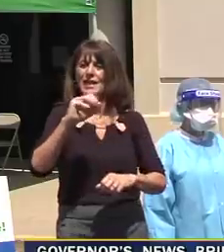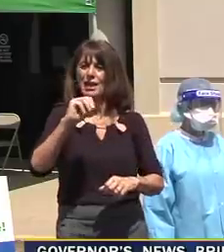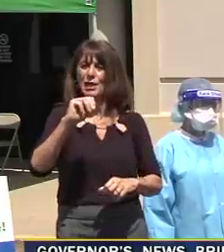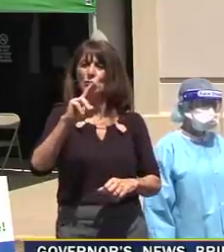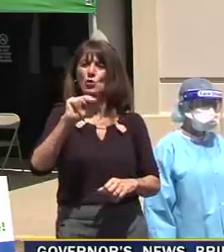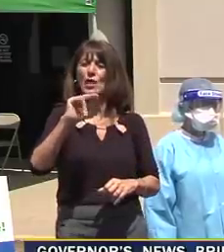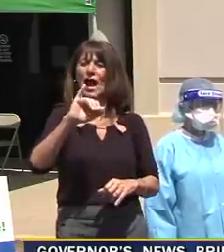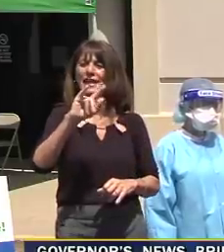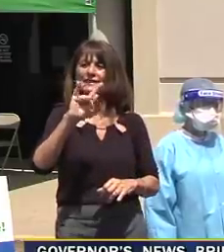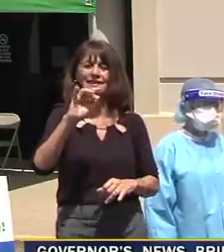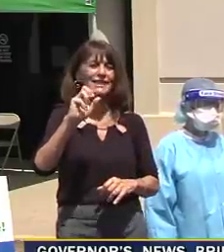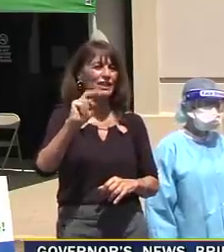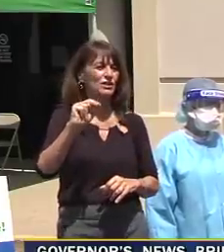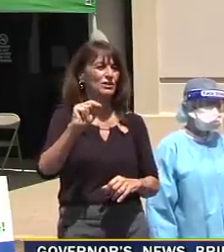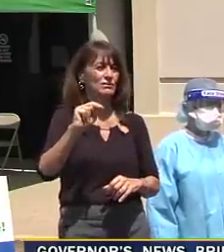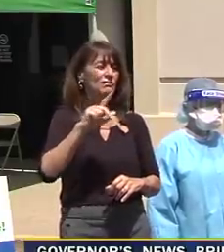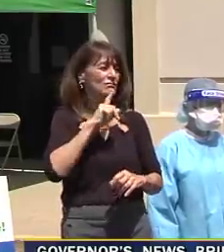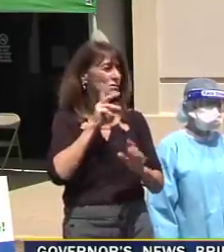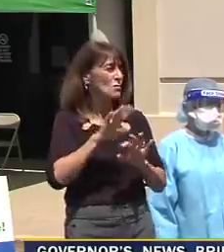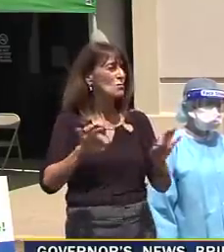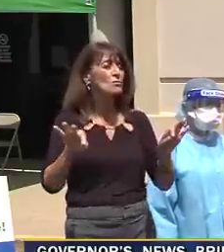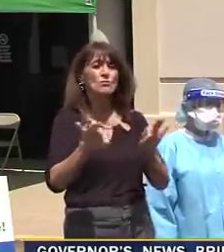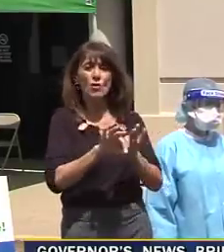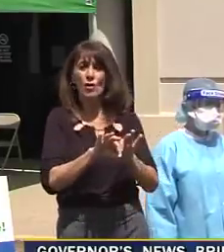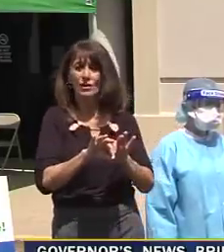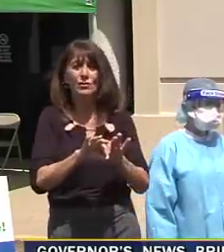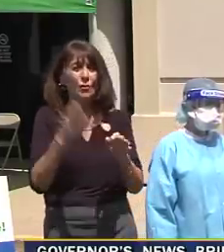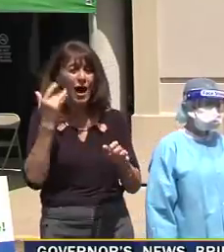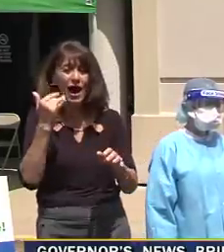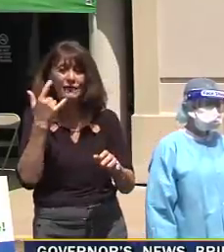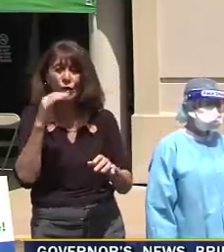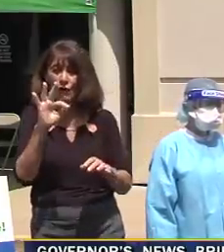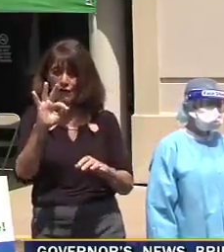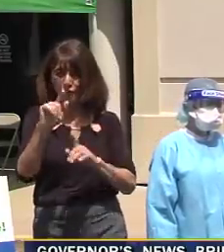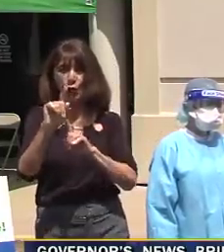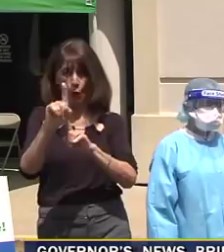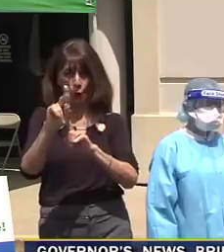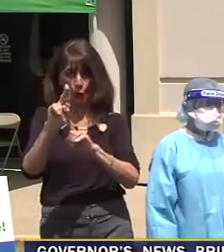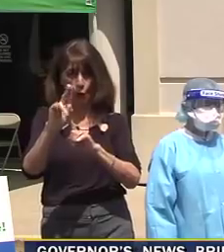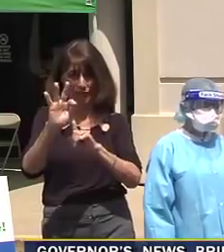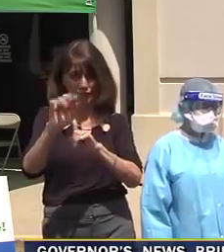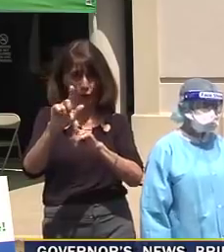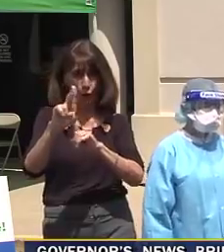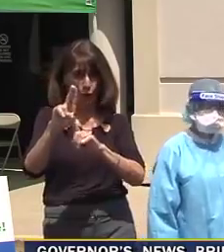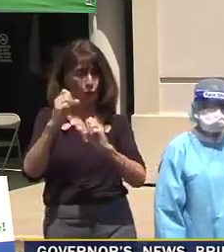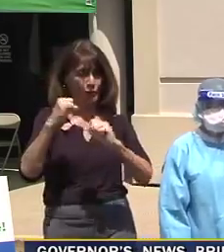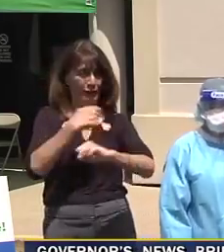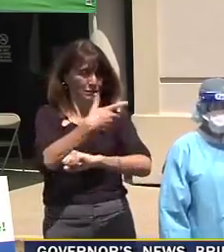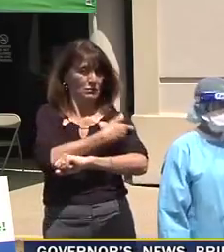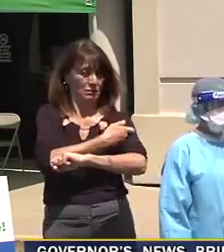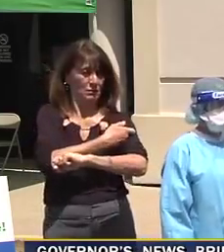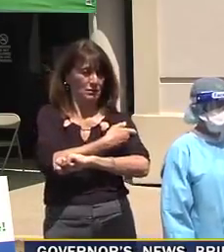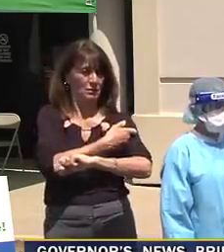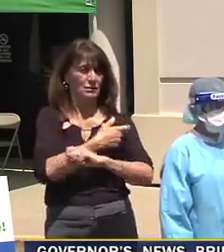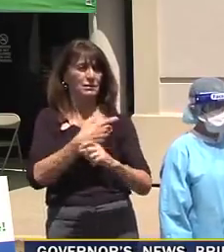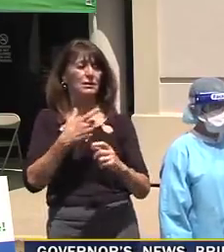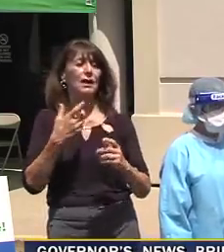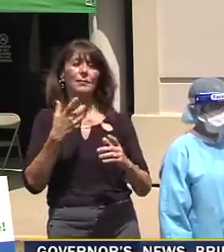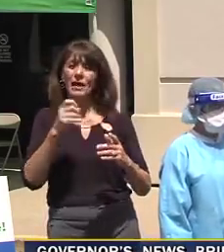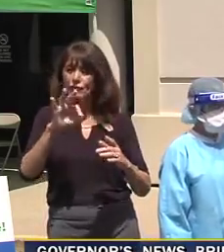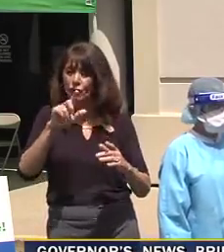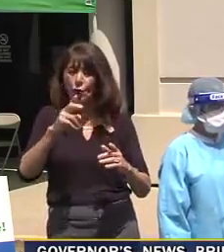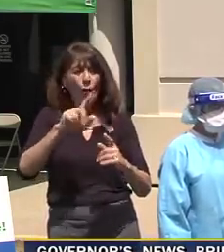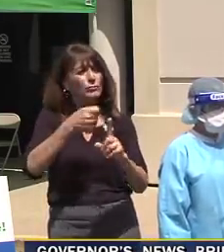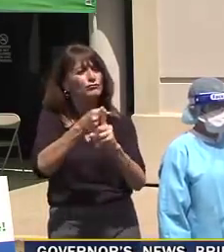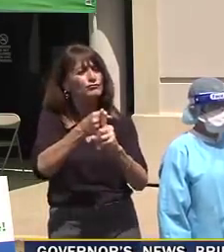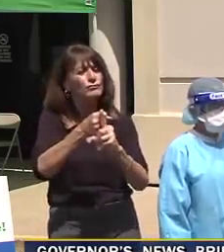immunization. And that's really important as well. We've got another flu season coming up in the fall. We're trying to make that easier for you. Look, a lot